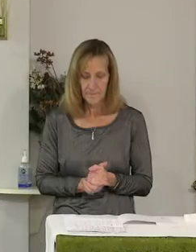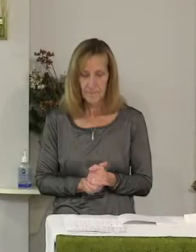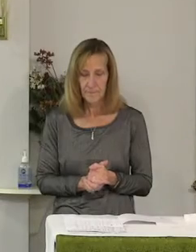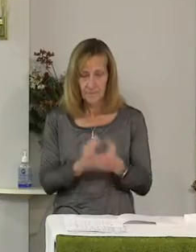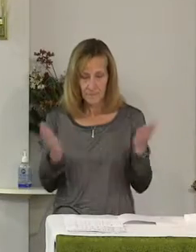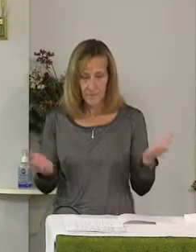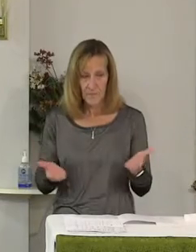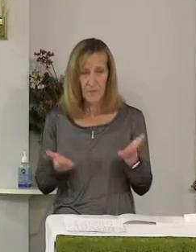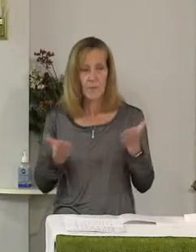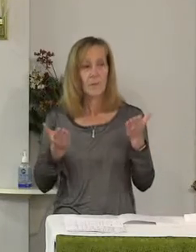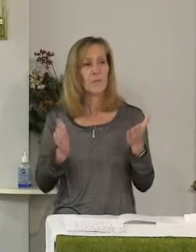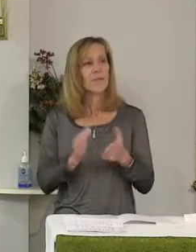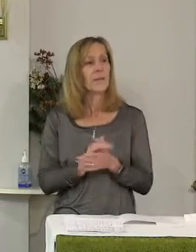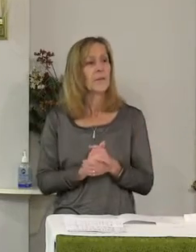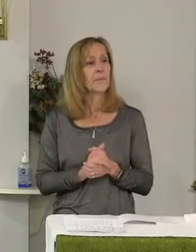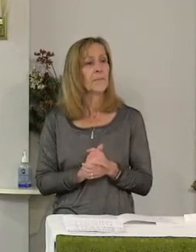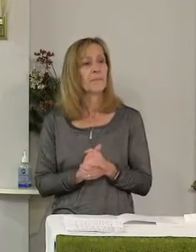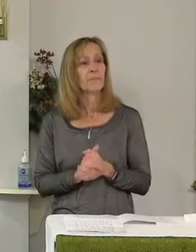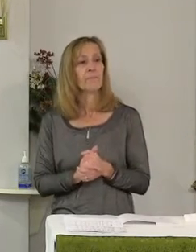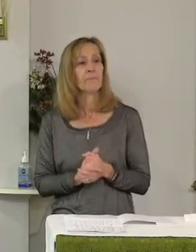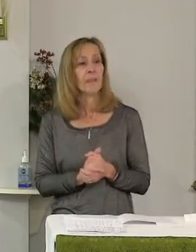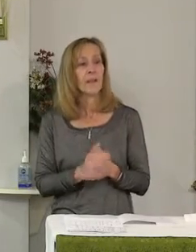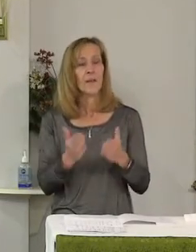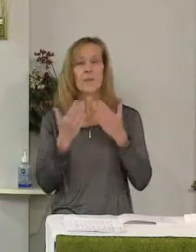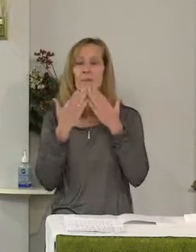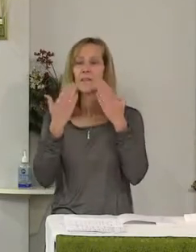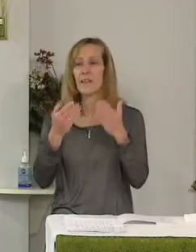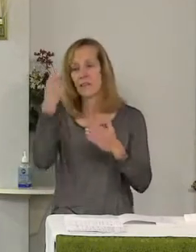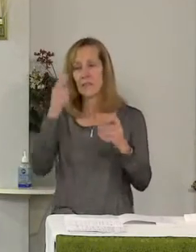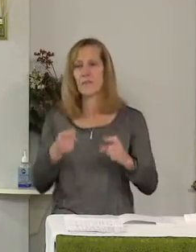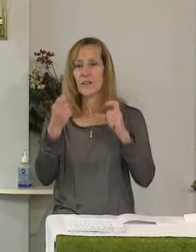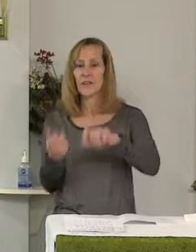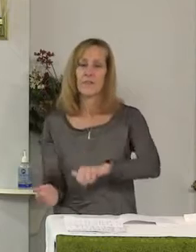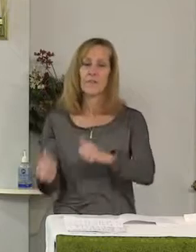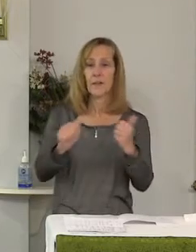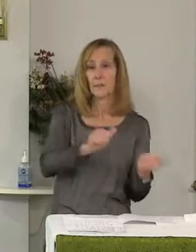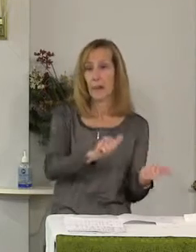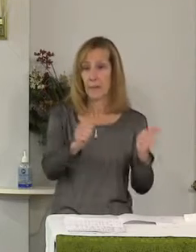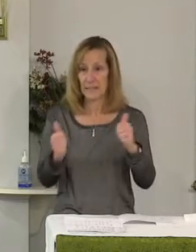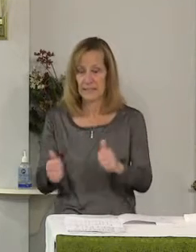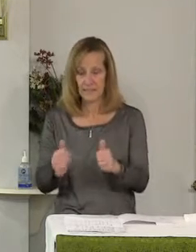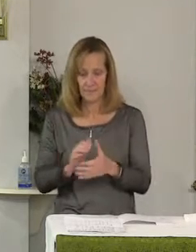Will you please stand as we give thanks for the gift of baptism?